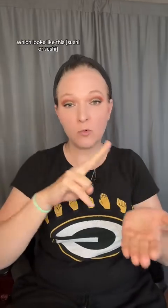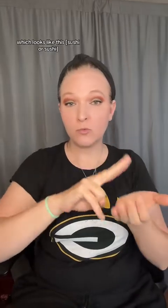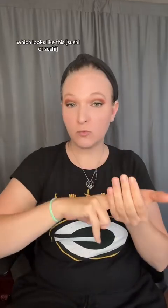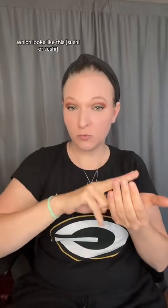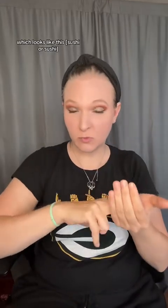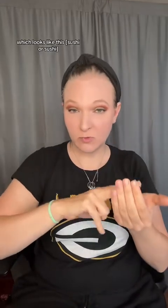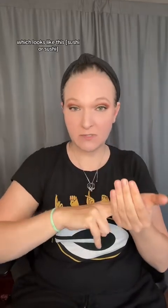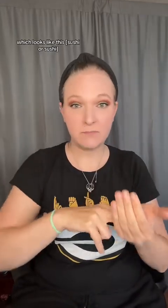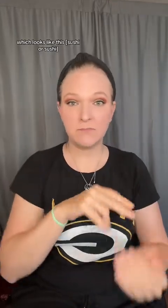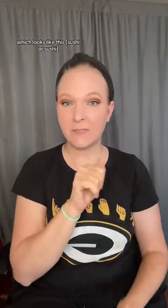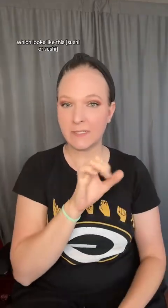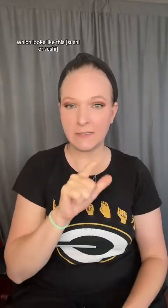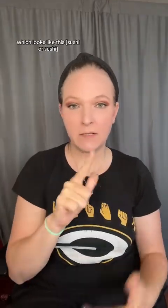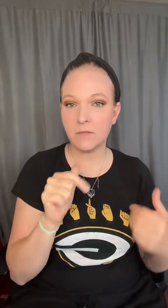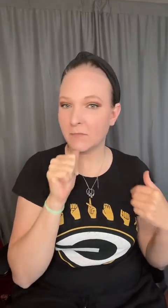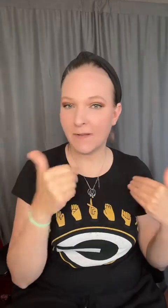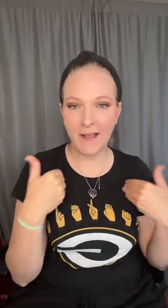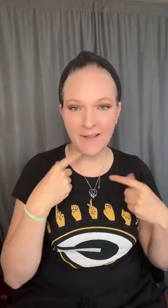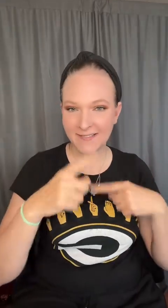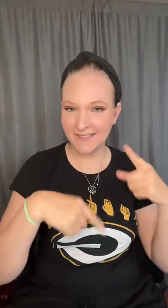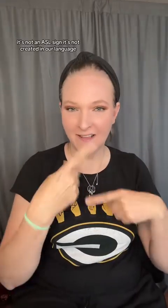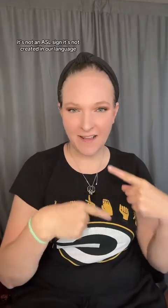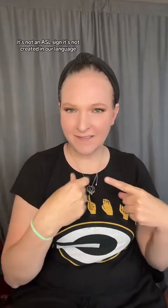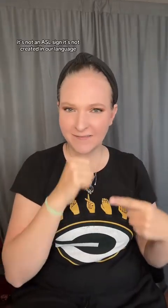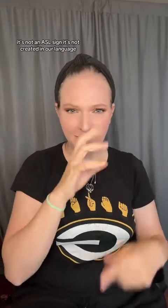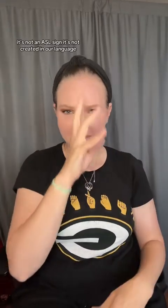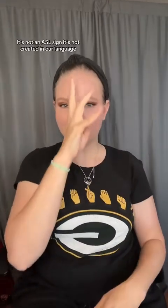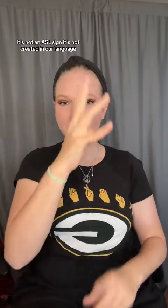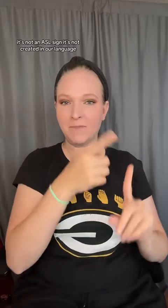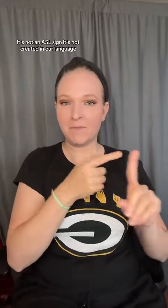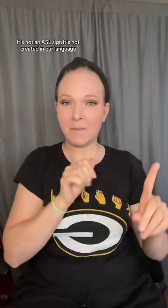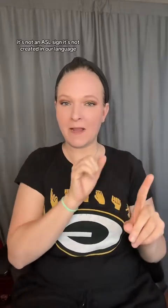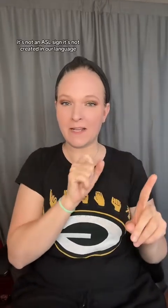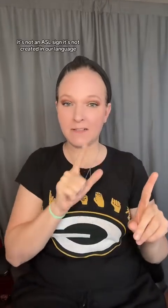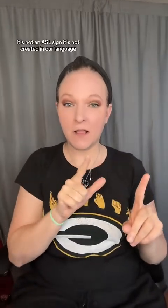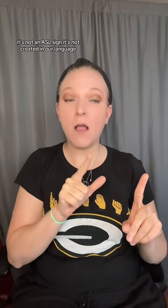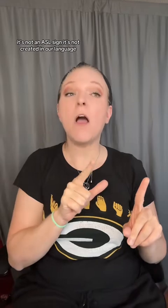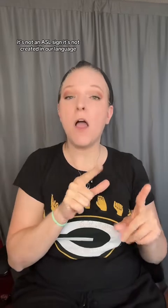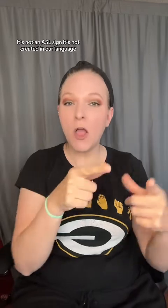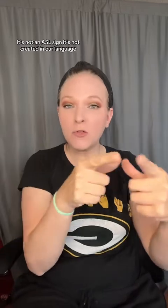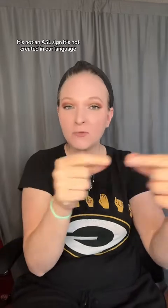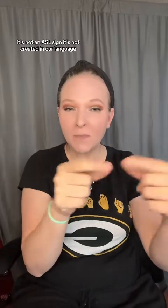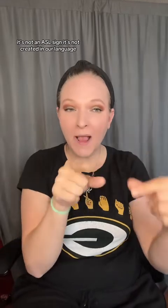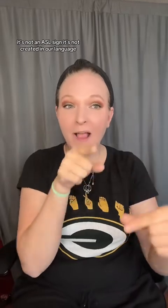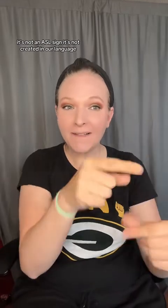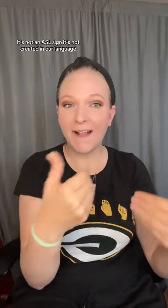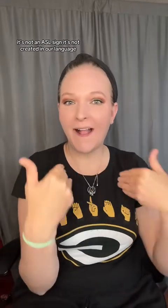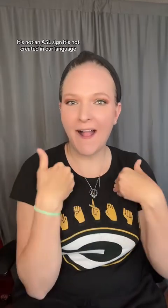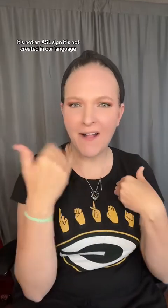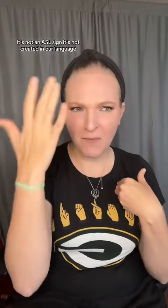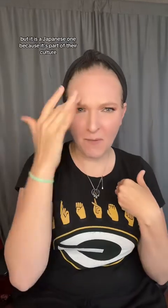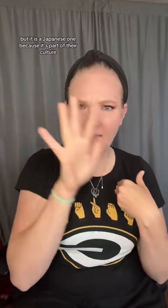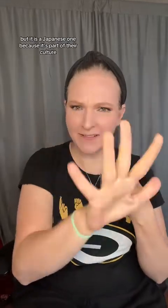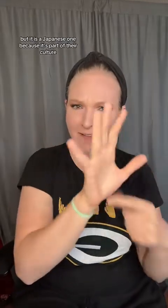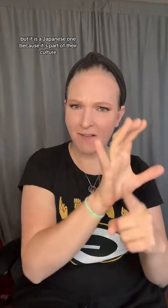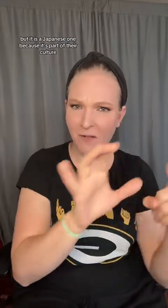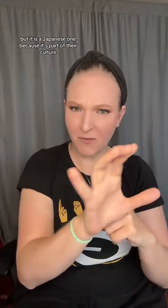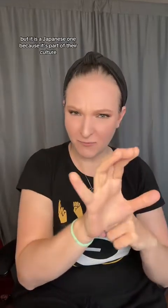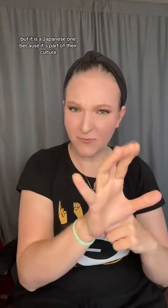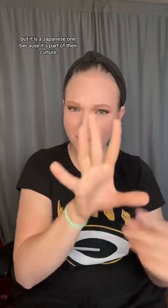like this, sushi or sushi, it's not an ASL sign. It's not created in our language, but it is a Japanese one because